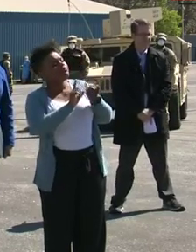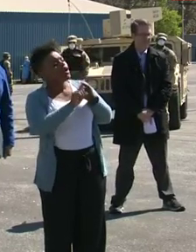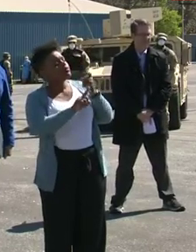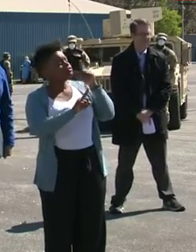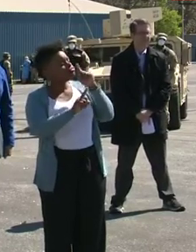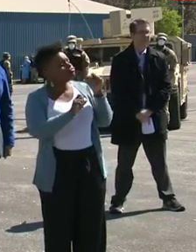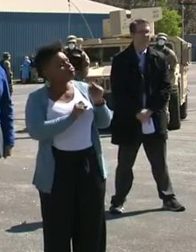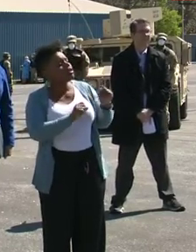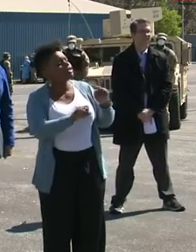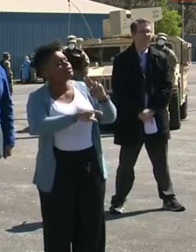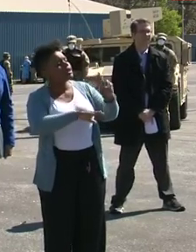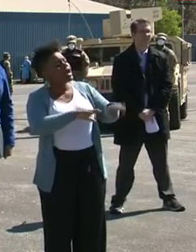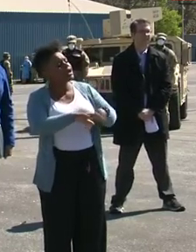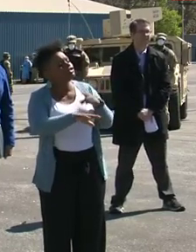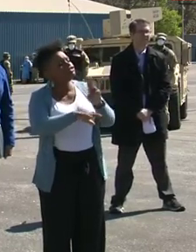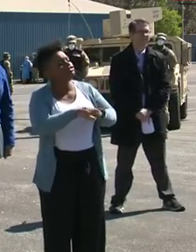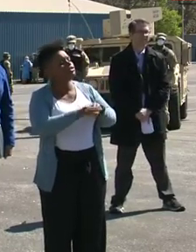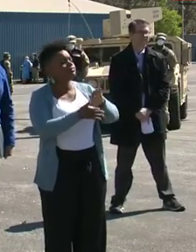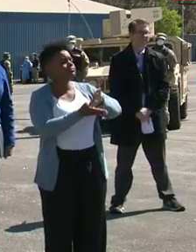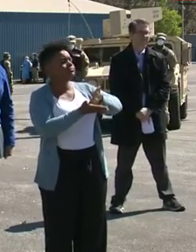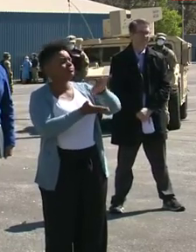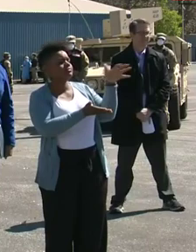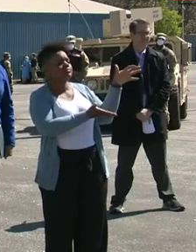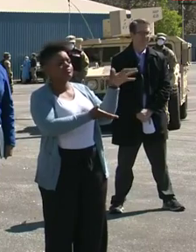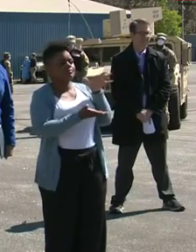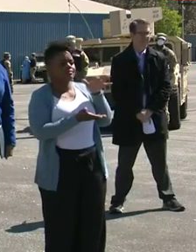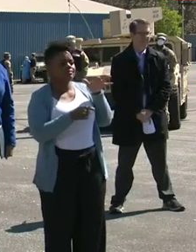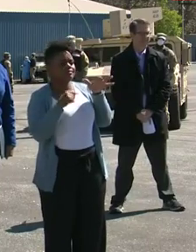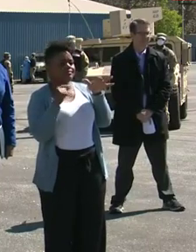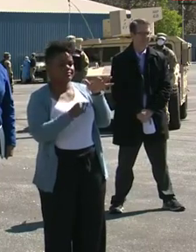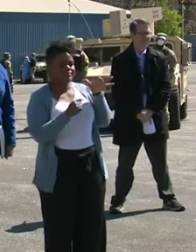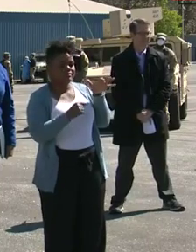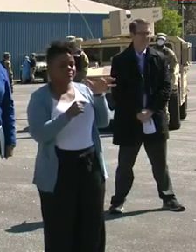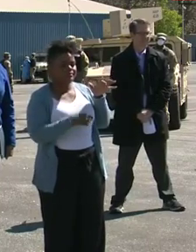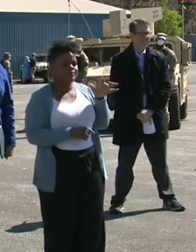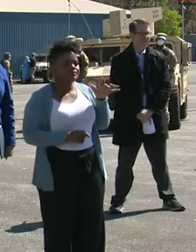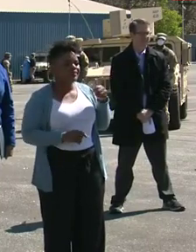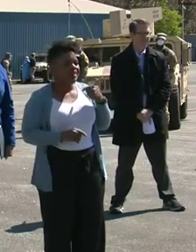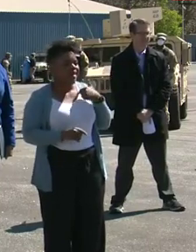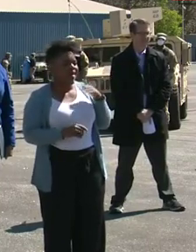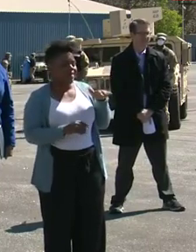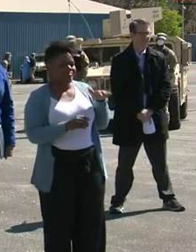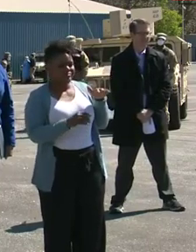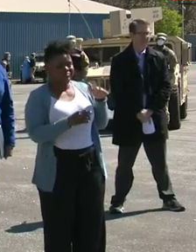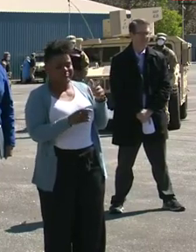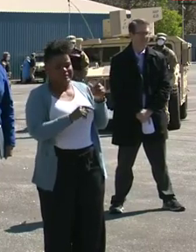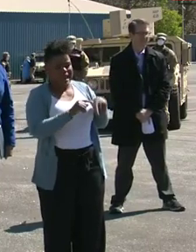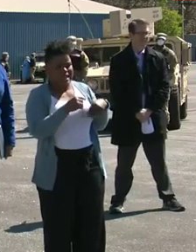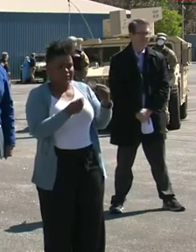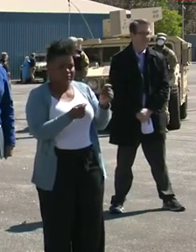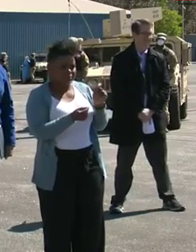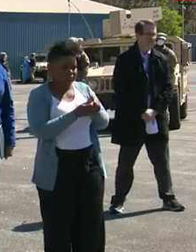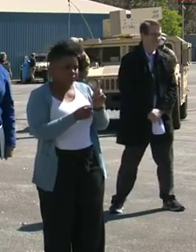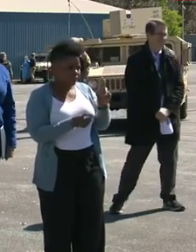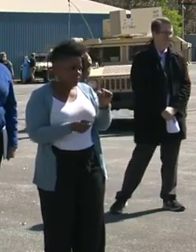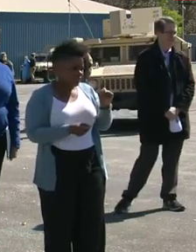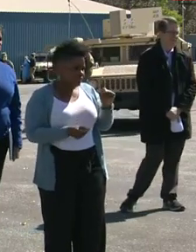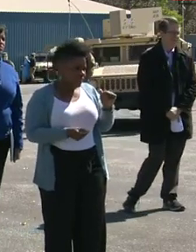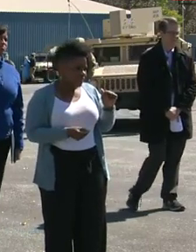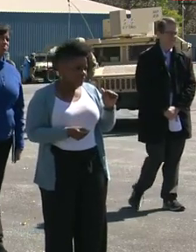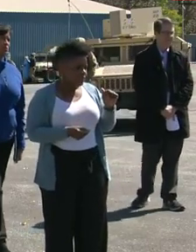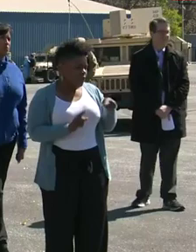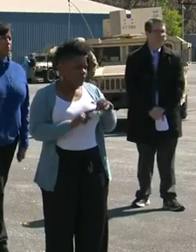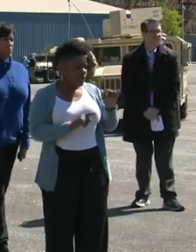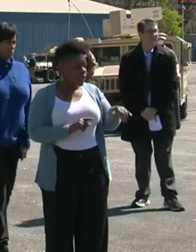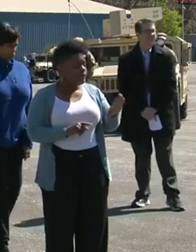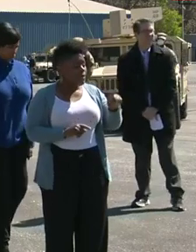Stockpile. We do have, we can get those specific data points to you. The SNS is being